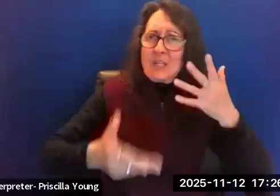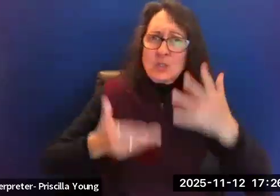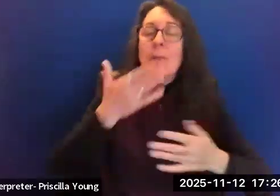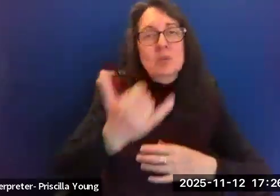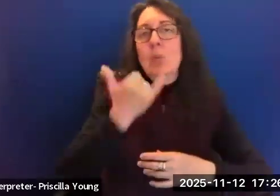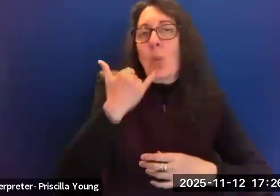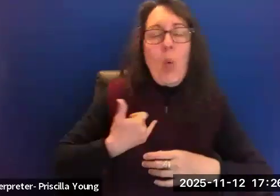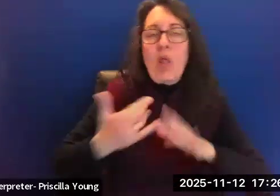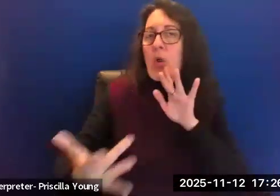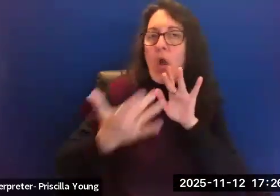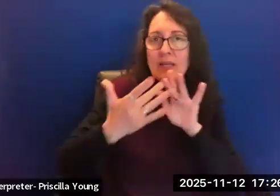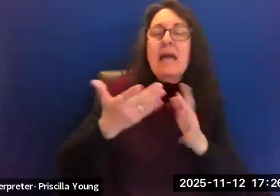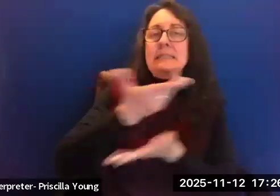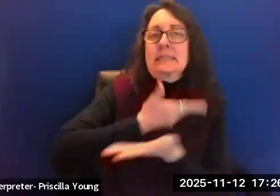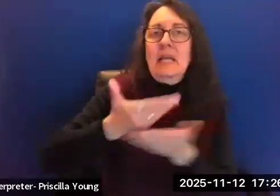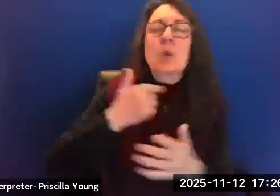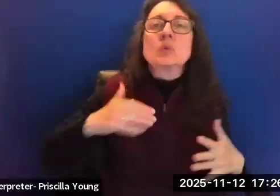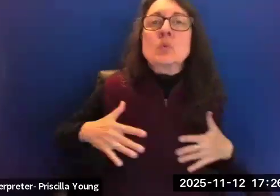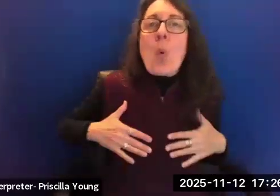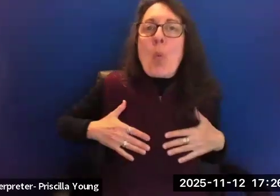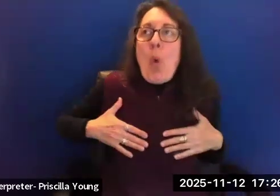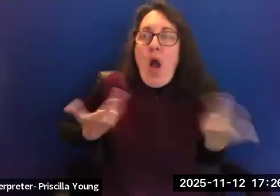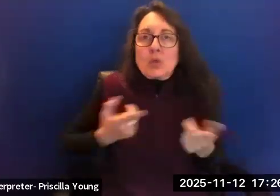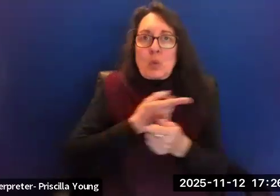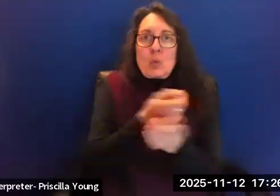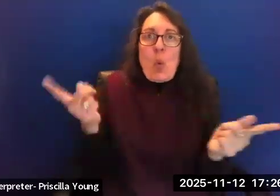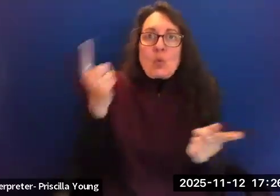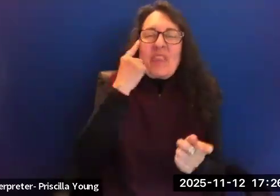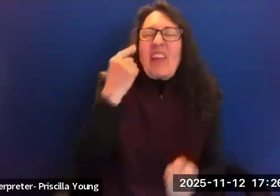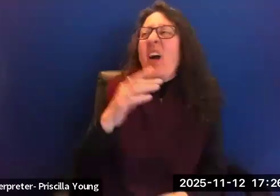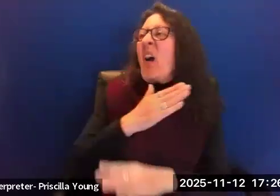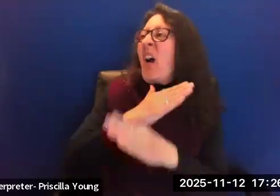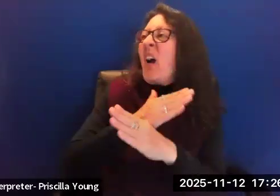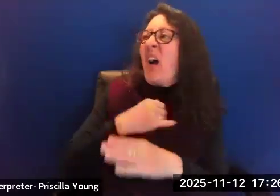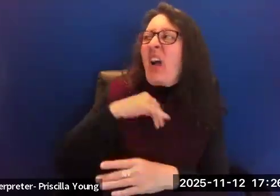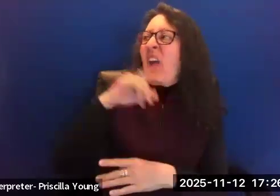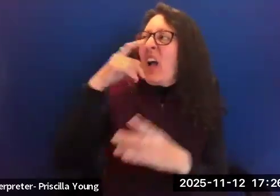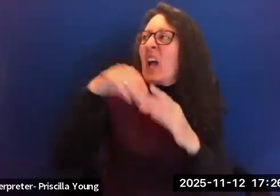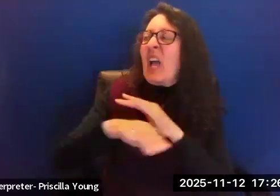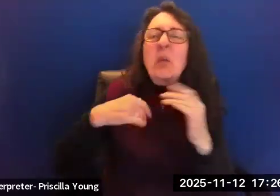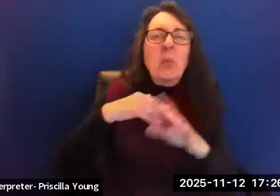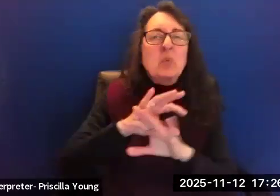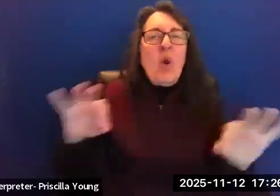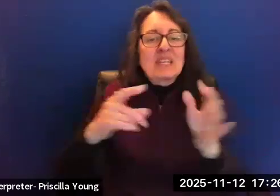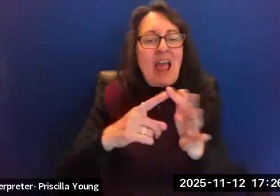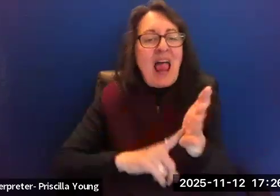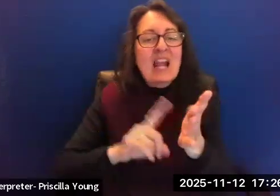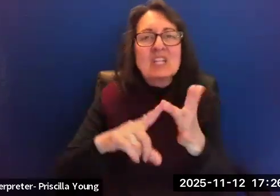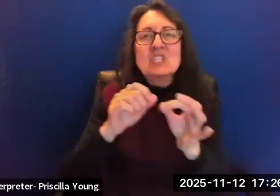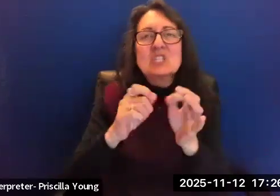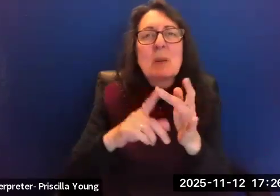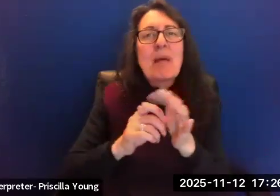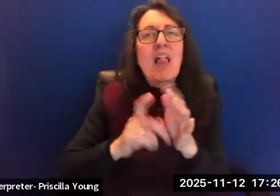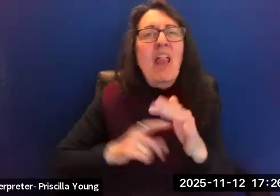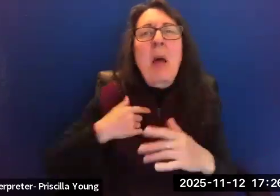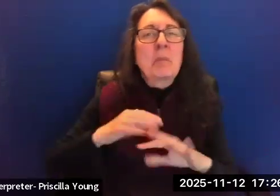don't want you making an assumption that you're not eligible without talking to us. We're always happy to have those conversations just